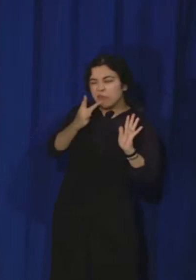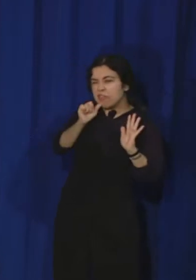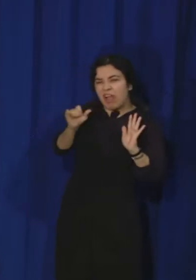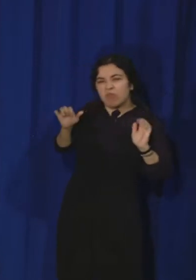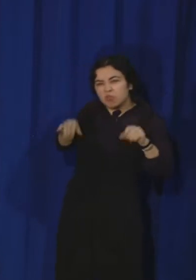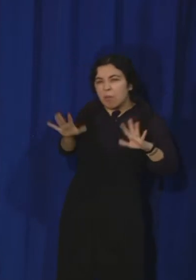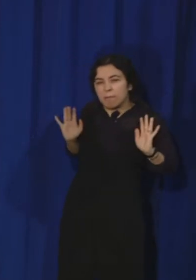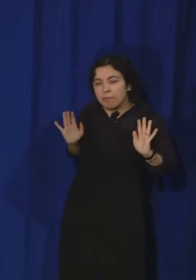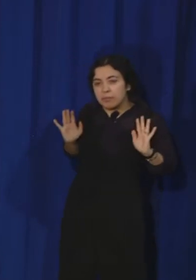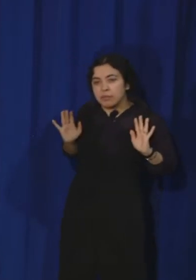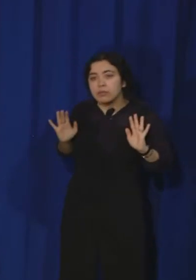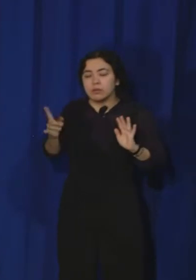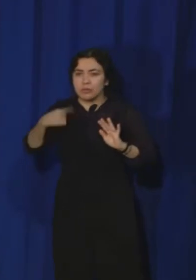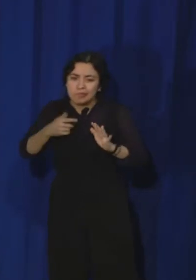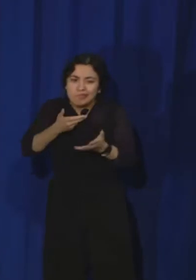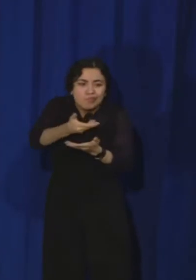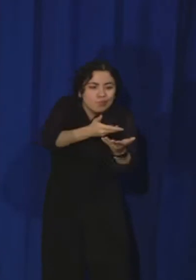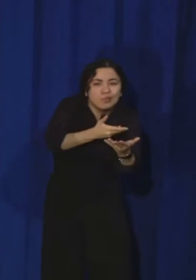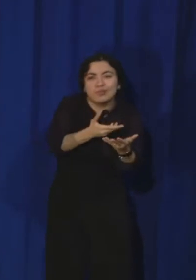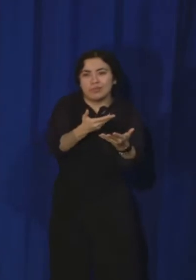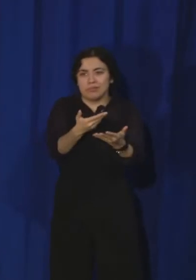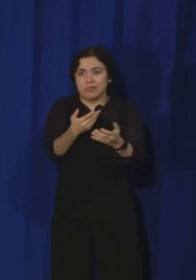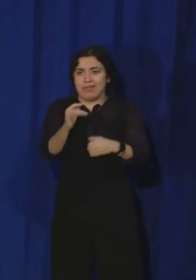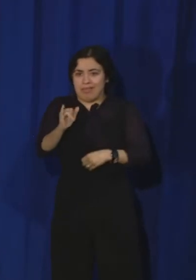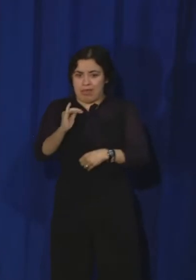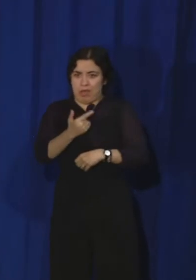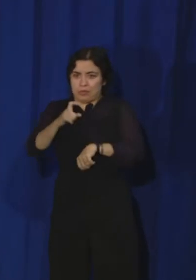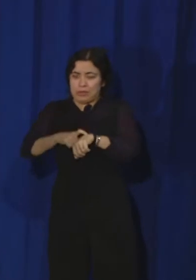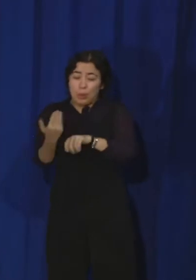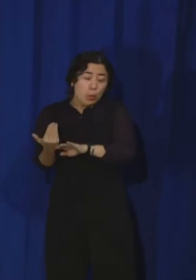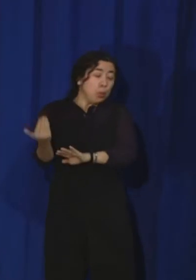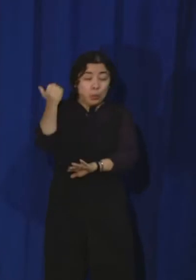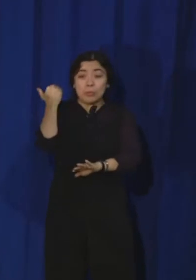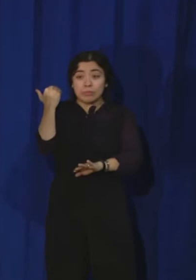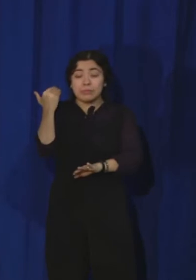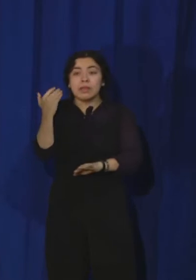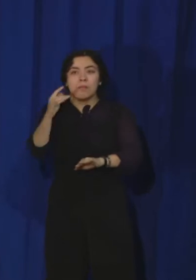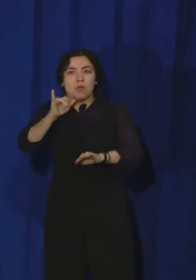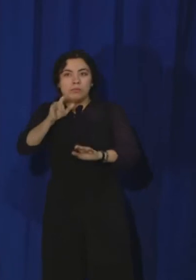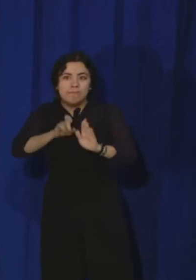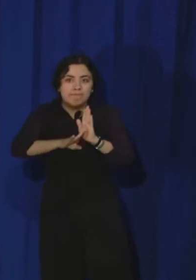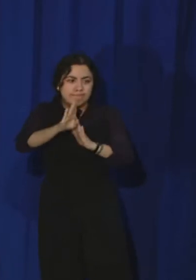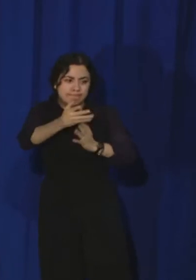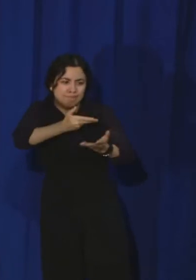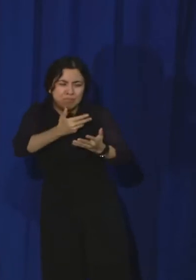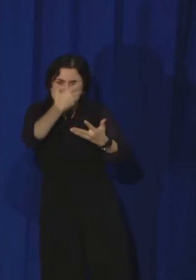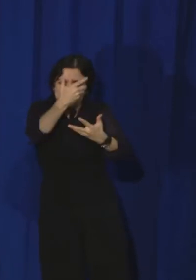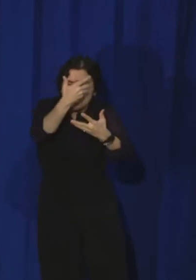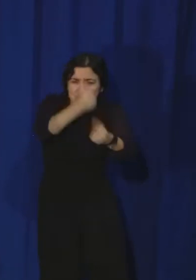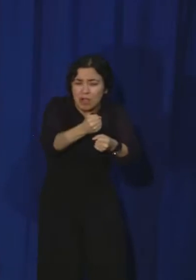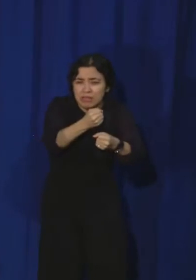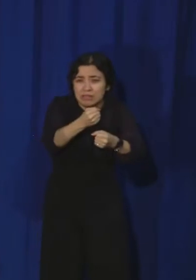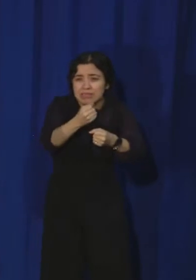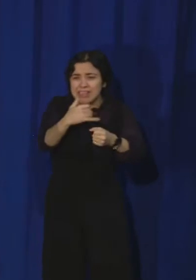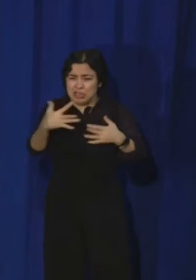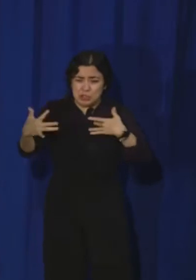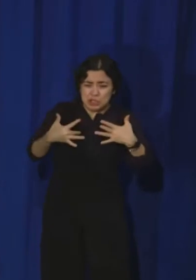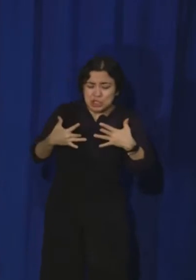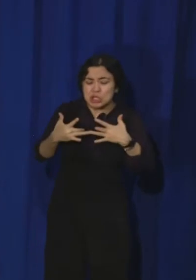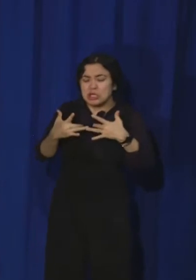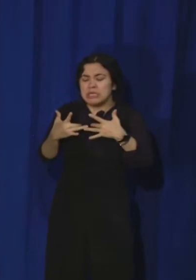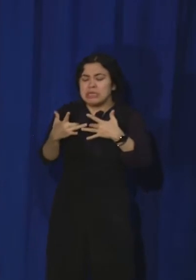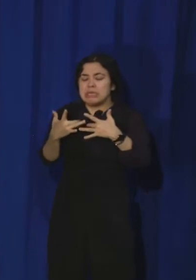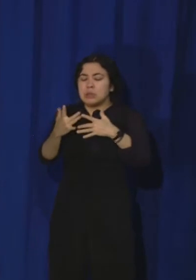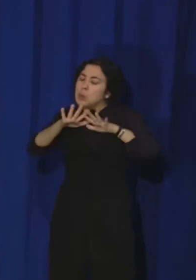not. We have to work with them in a manner that takes our time and uses trust as a tool to overcome that barrier. But at the